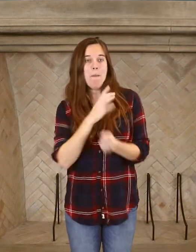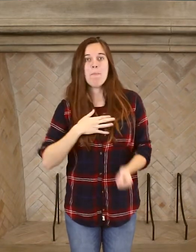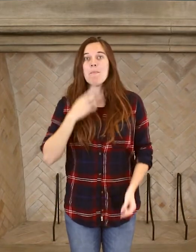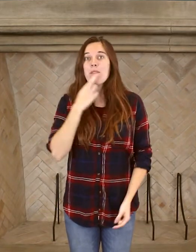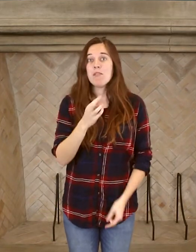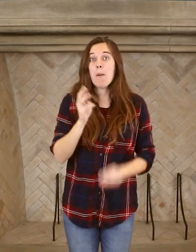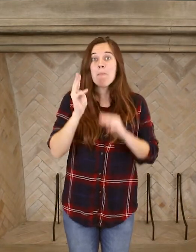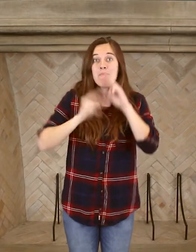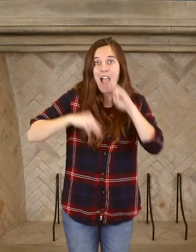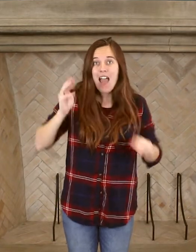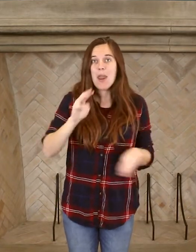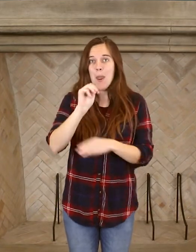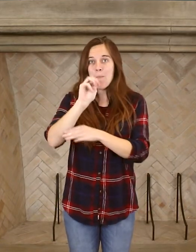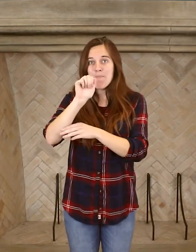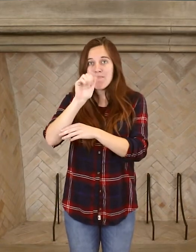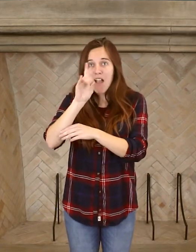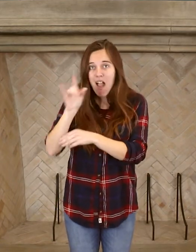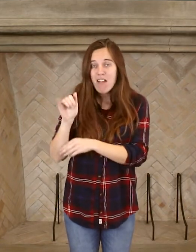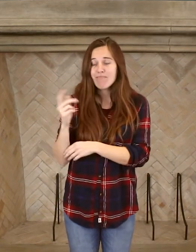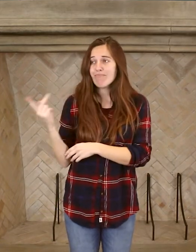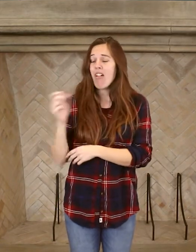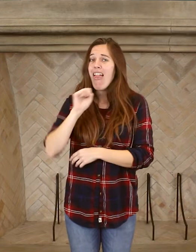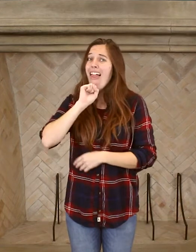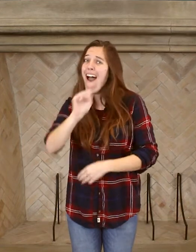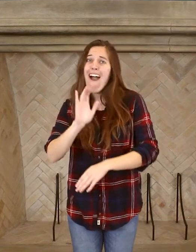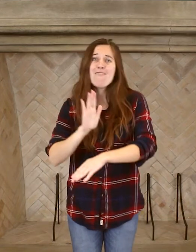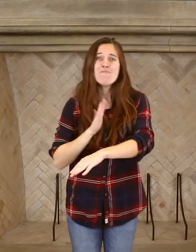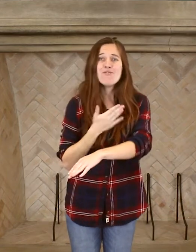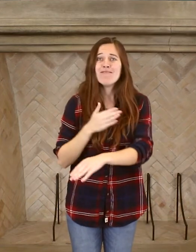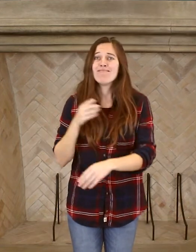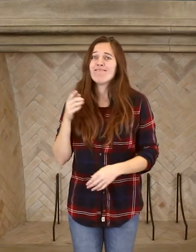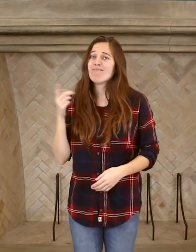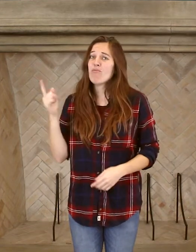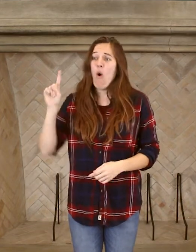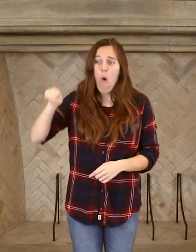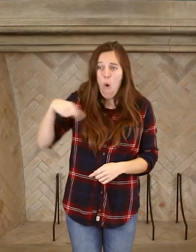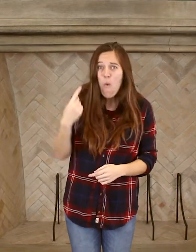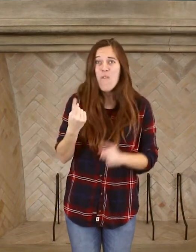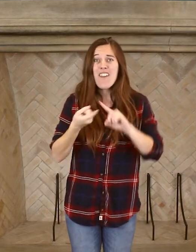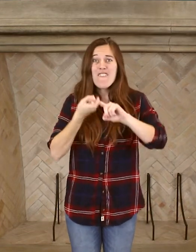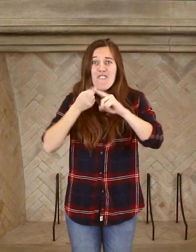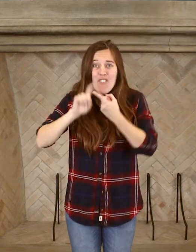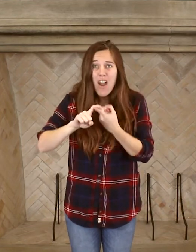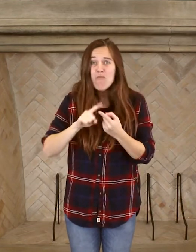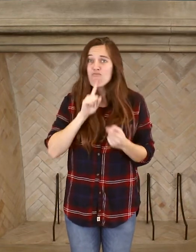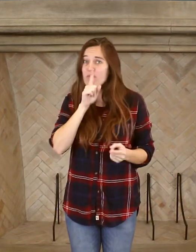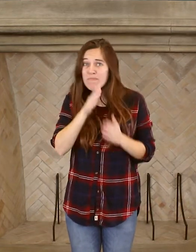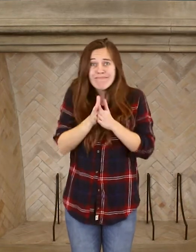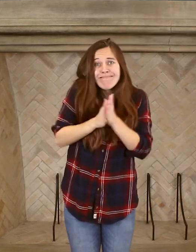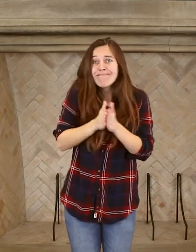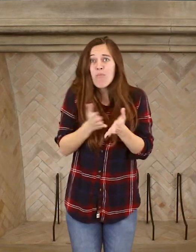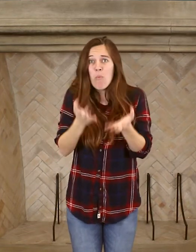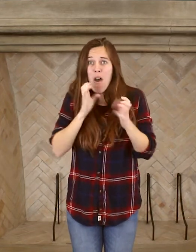And I didn't know I could sing until I met my friend Maddie in high school. She also loves music. She was my only friend who